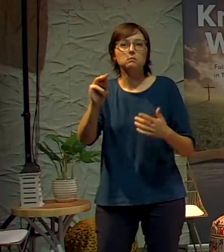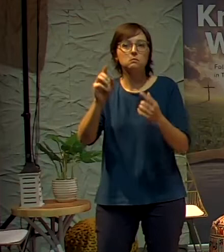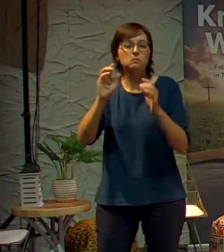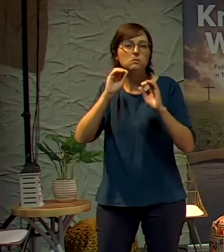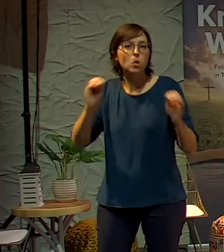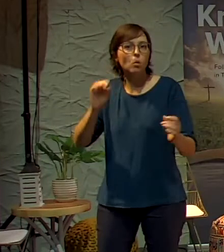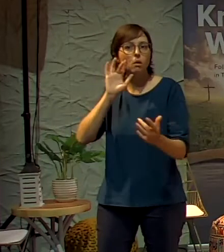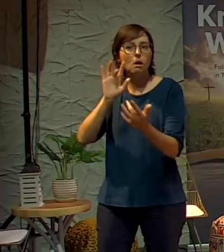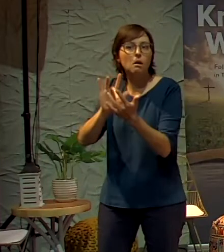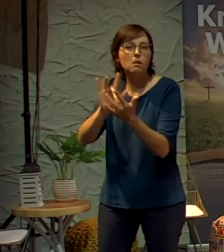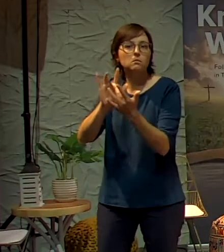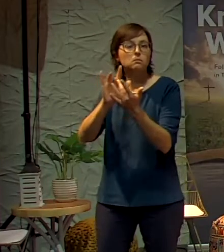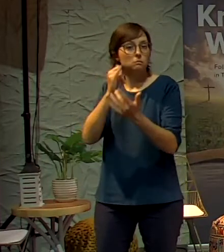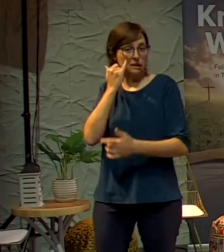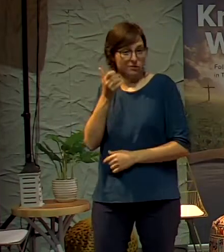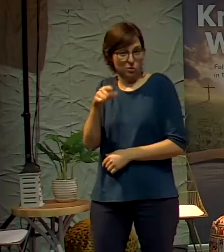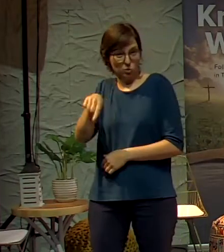And it's pretty, you know, if you're a parent, you know,